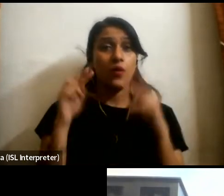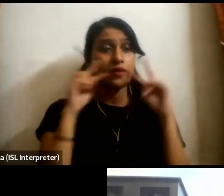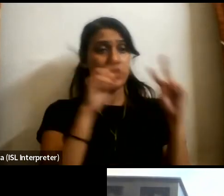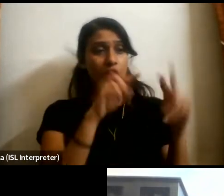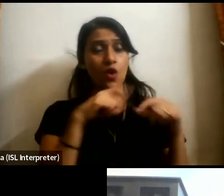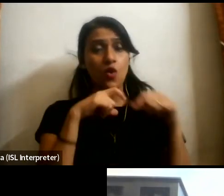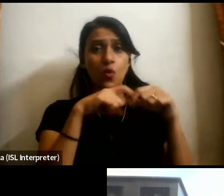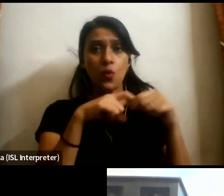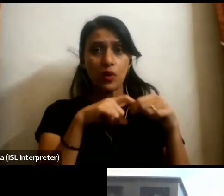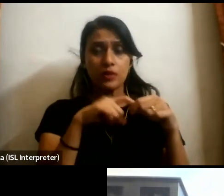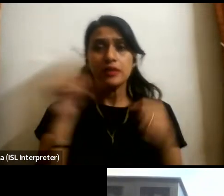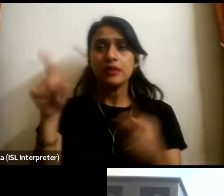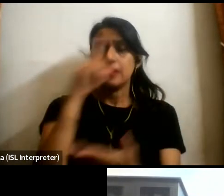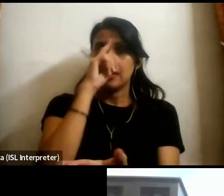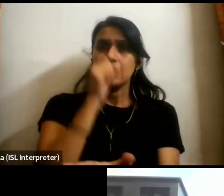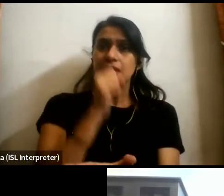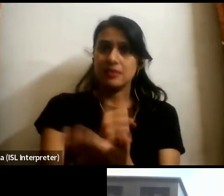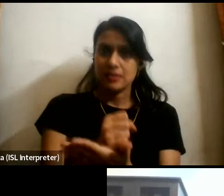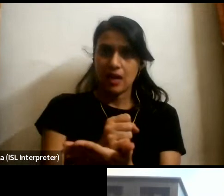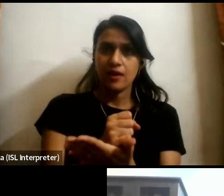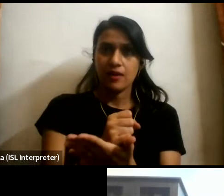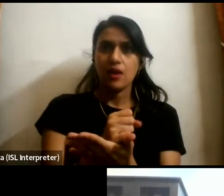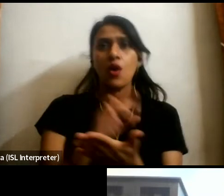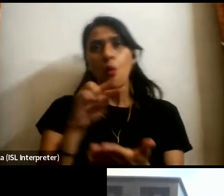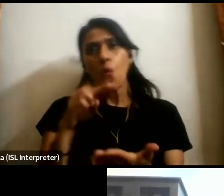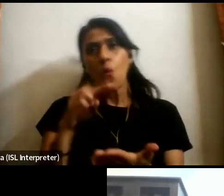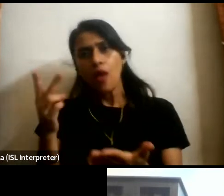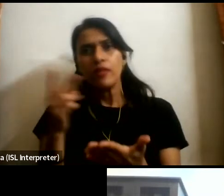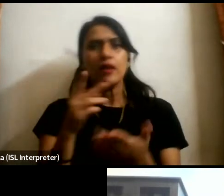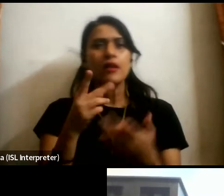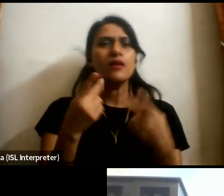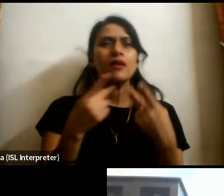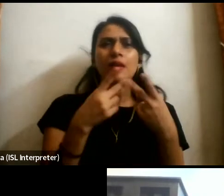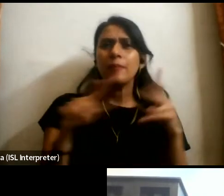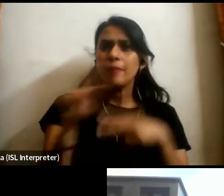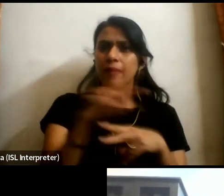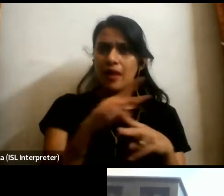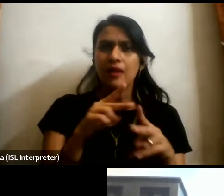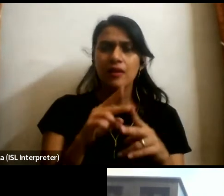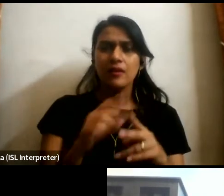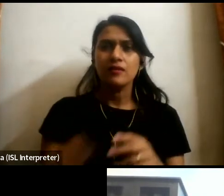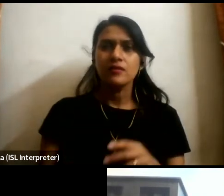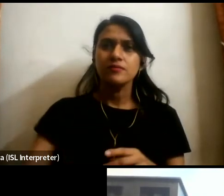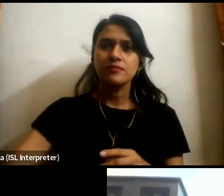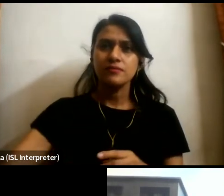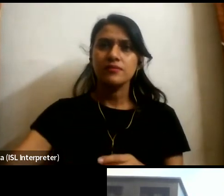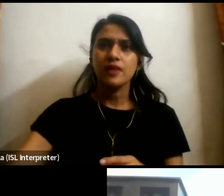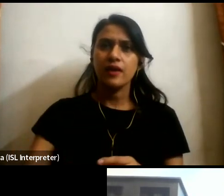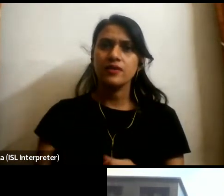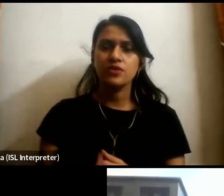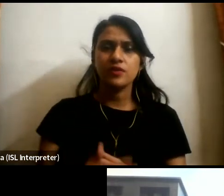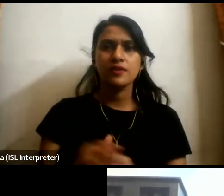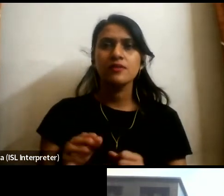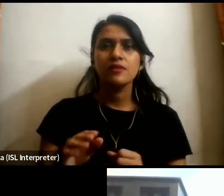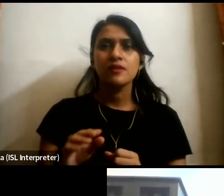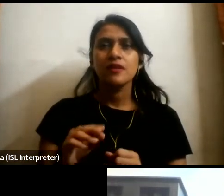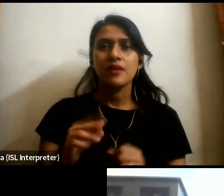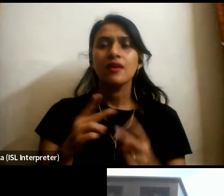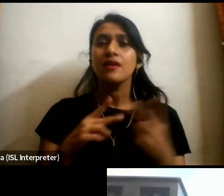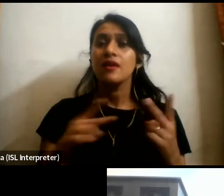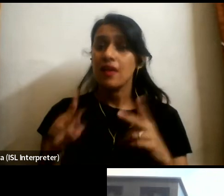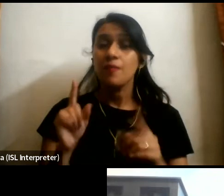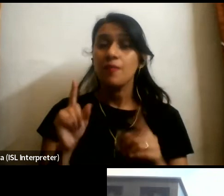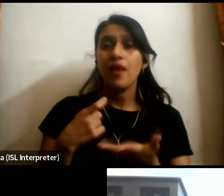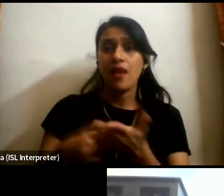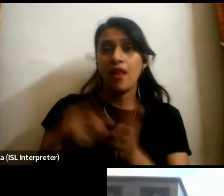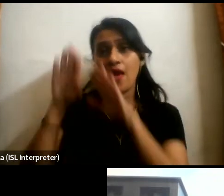decide, whether a dispute is made out, not made out, what do those facts reveal, whether the fact is something that is reliable, not